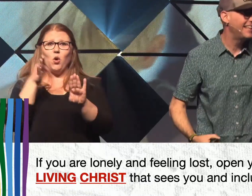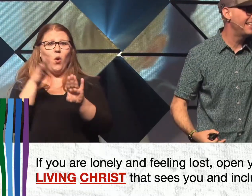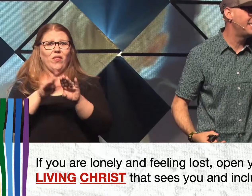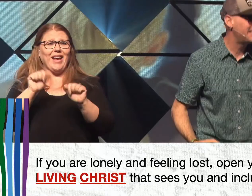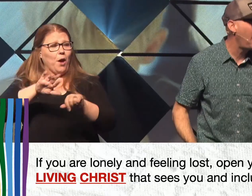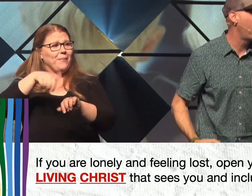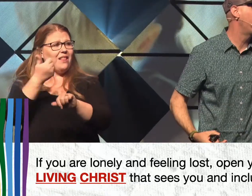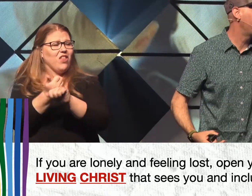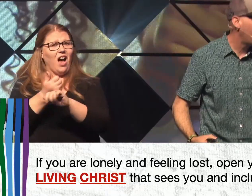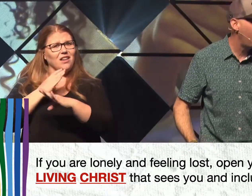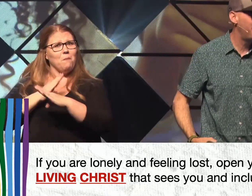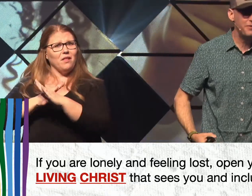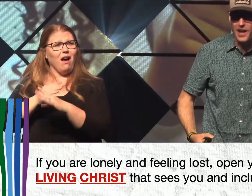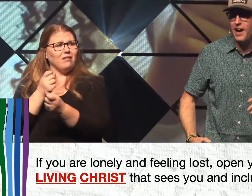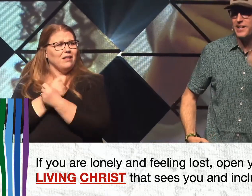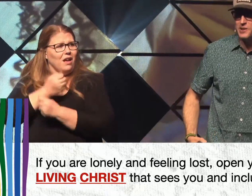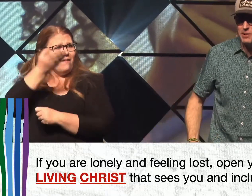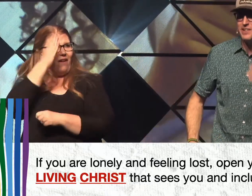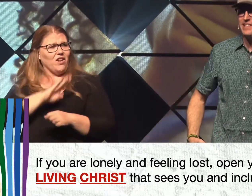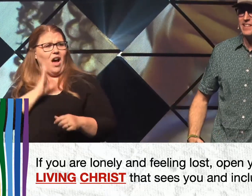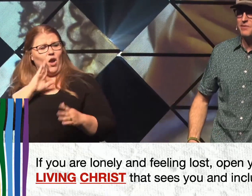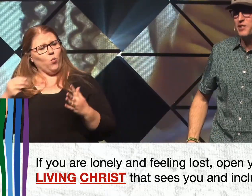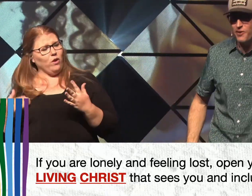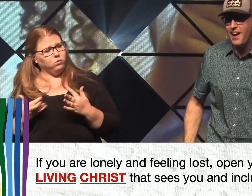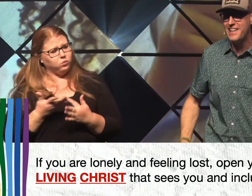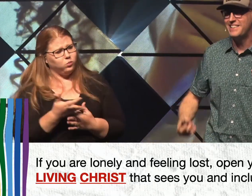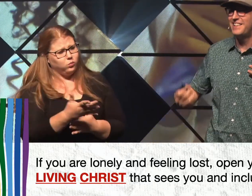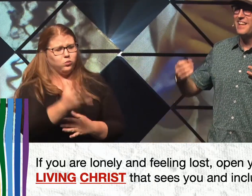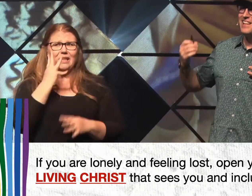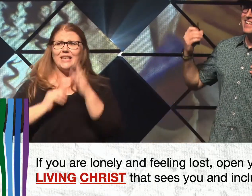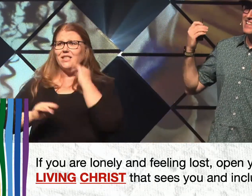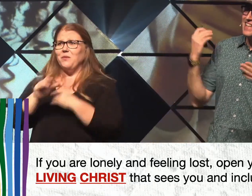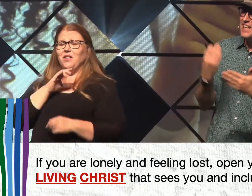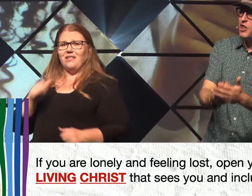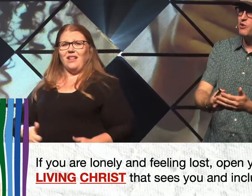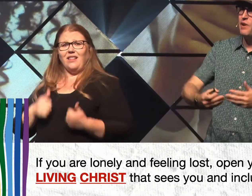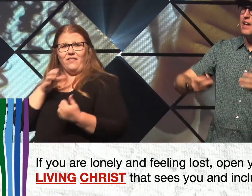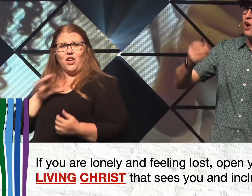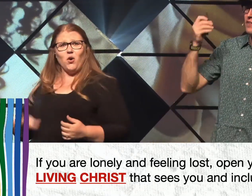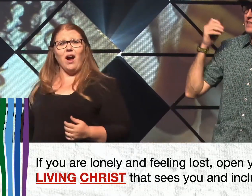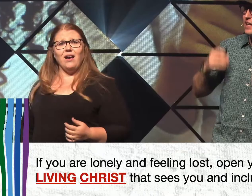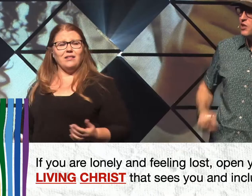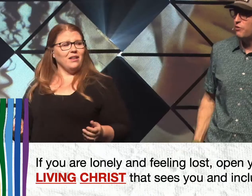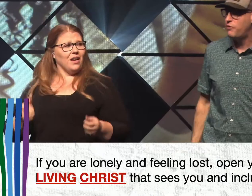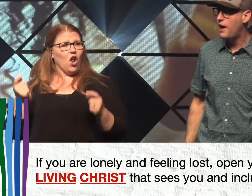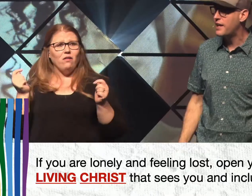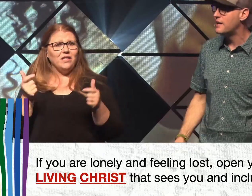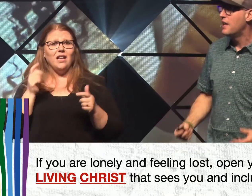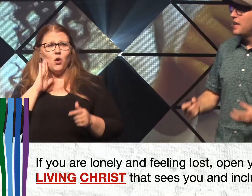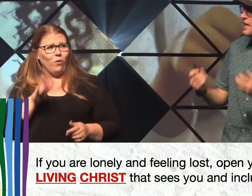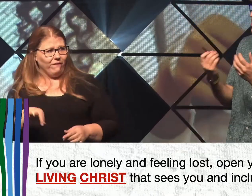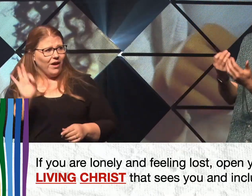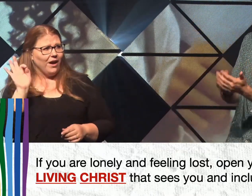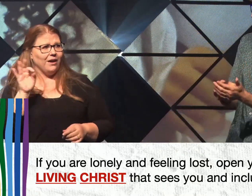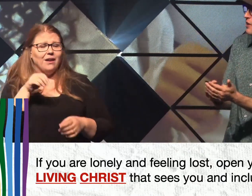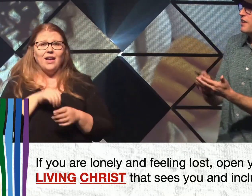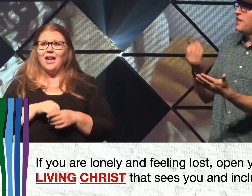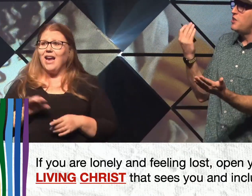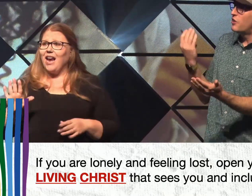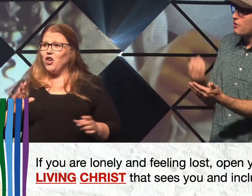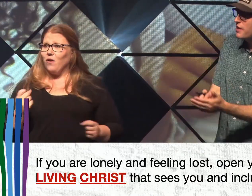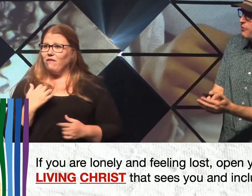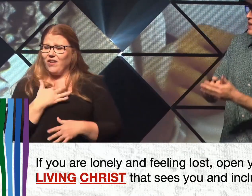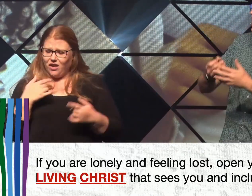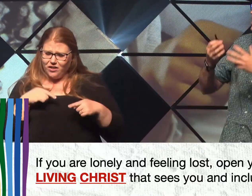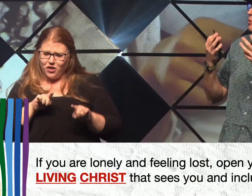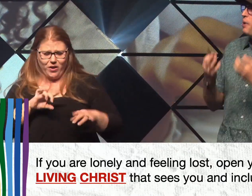locked that can stop the love of God experienced in the living Christ to getting through. And all of a sudden you'll find in your fear, in